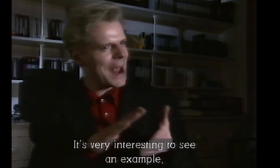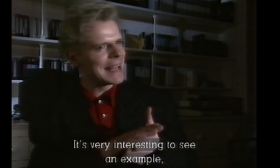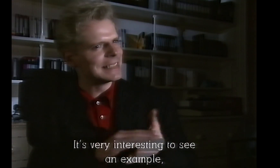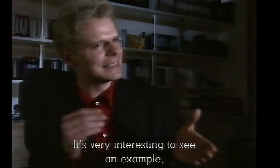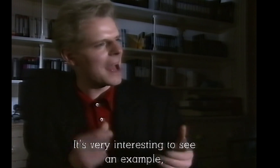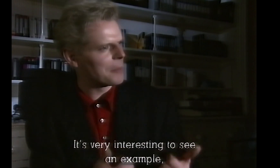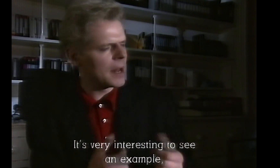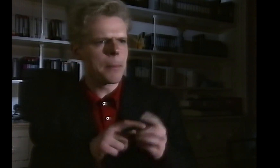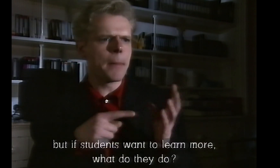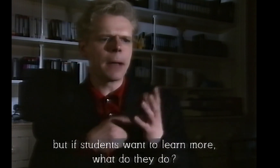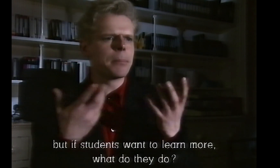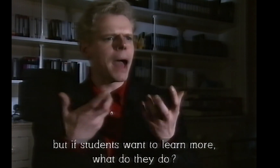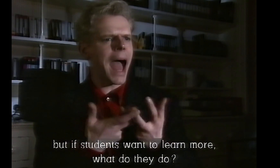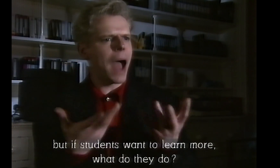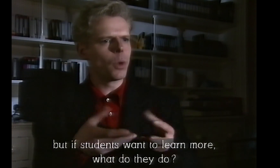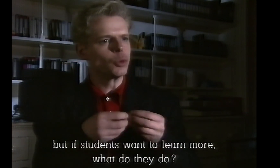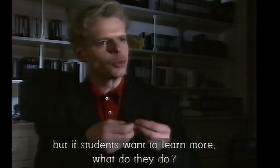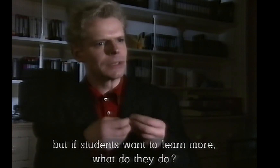signing it. Let me show you.